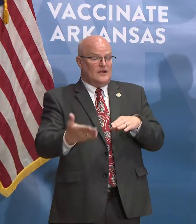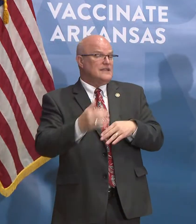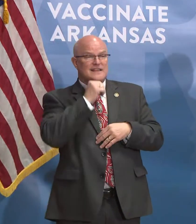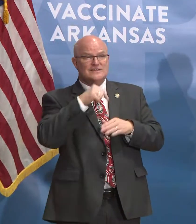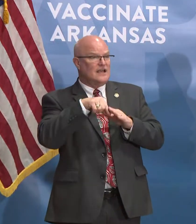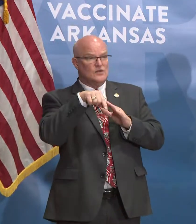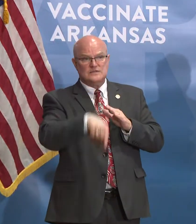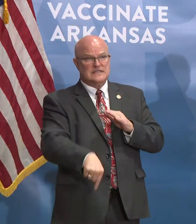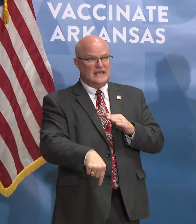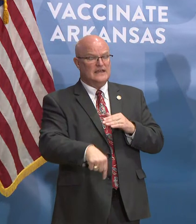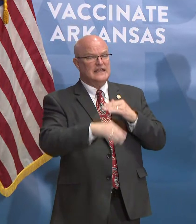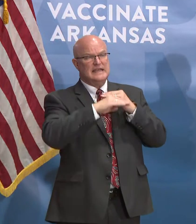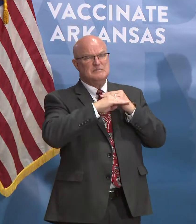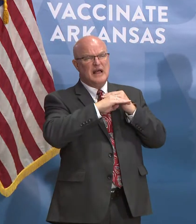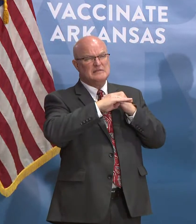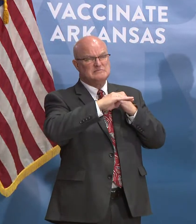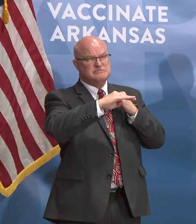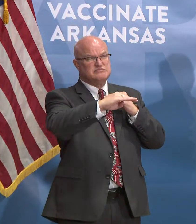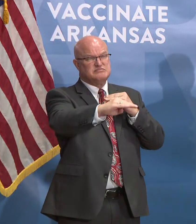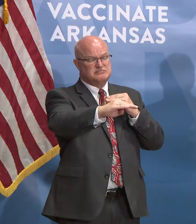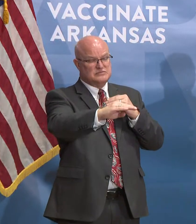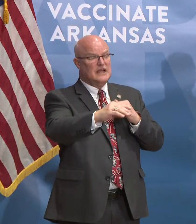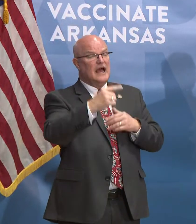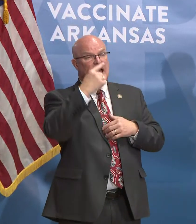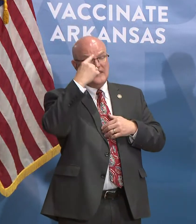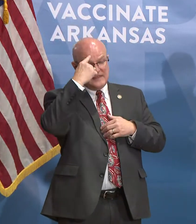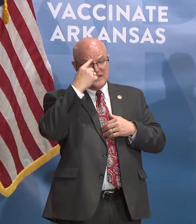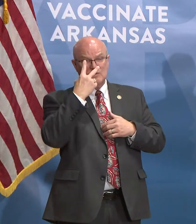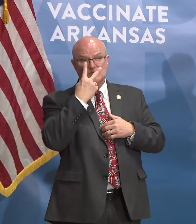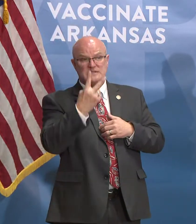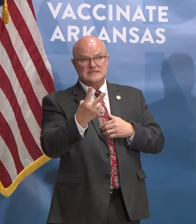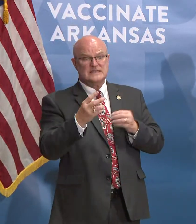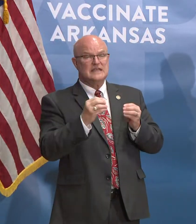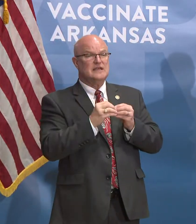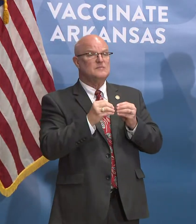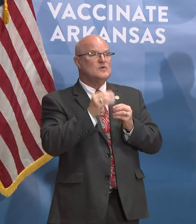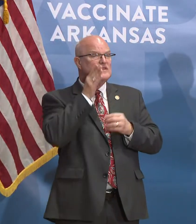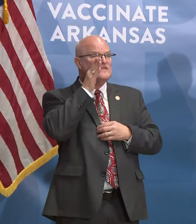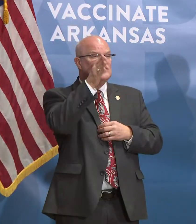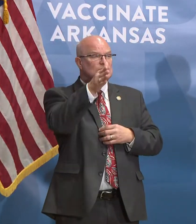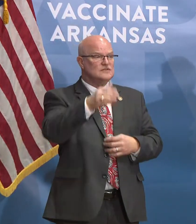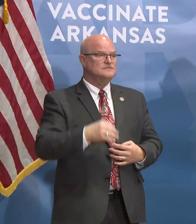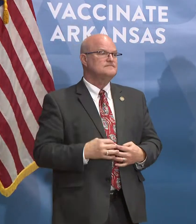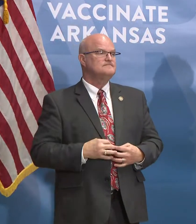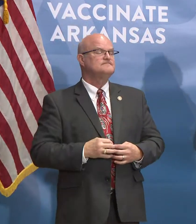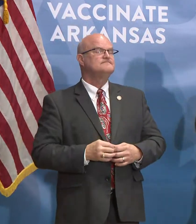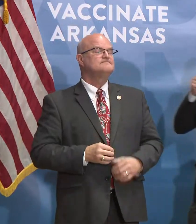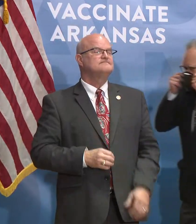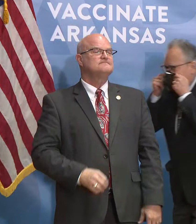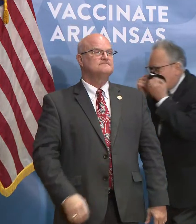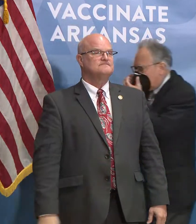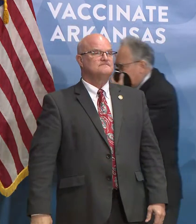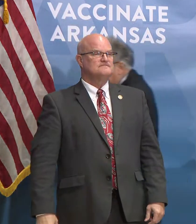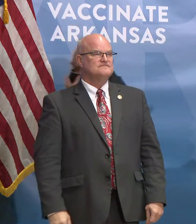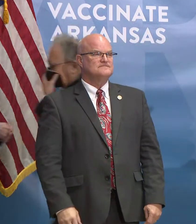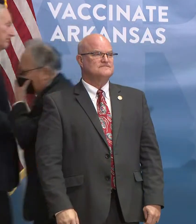going down. They've plateaued, really. So I think that's what we're going to see into the near future.